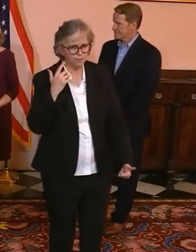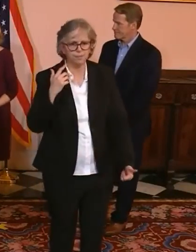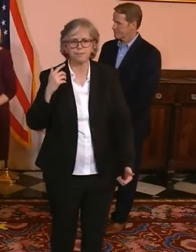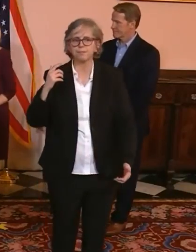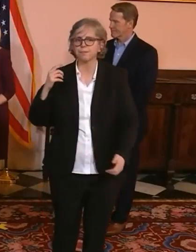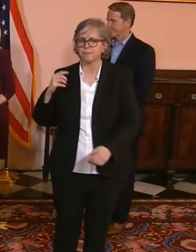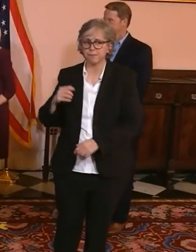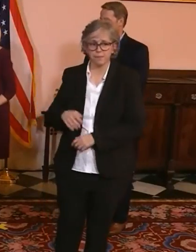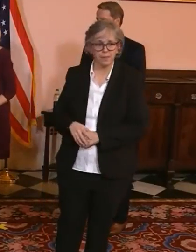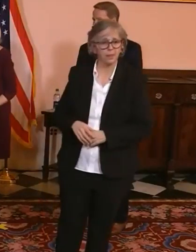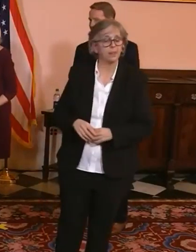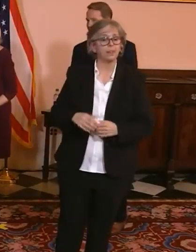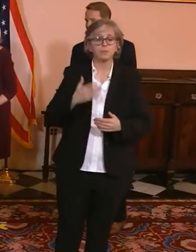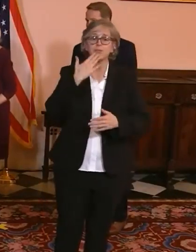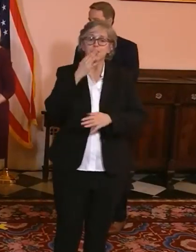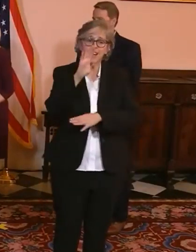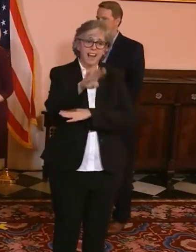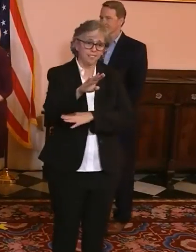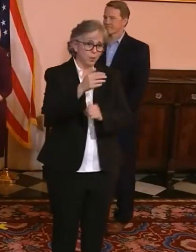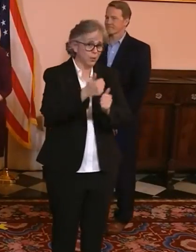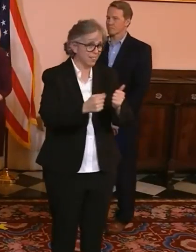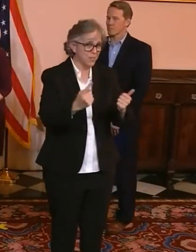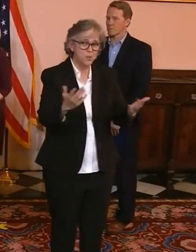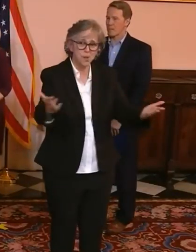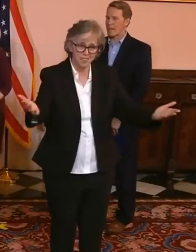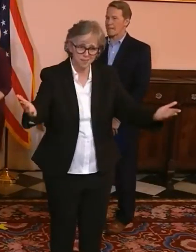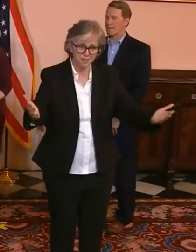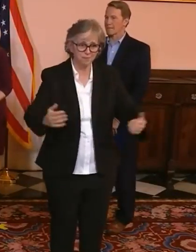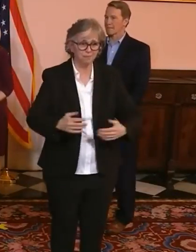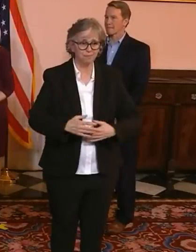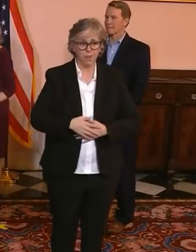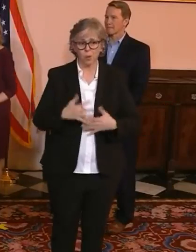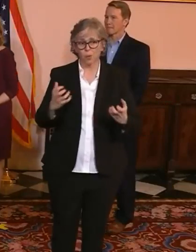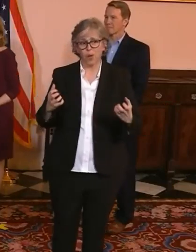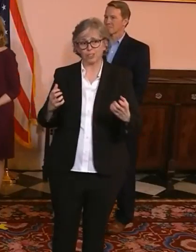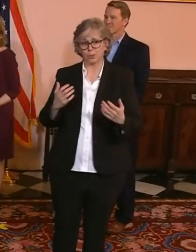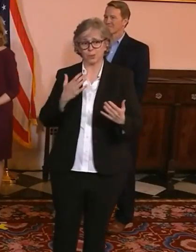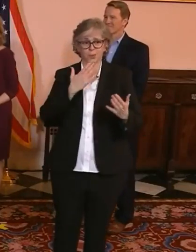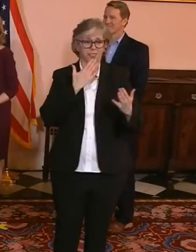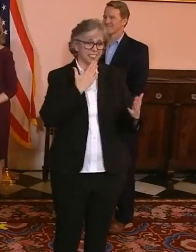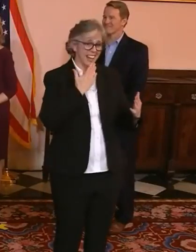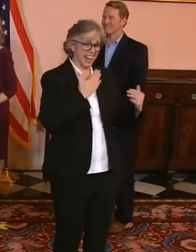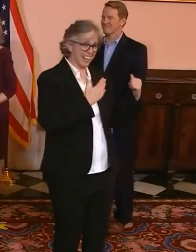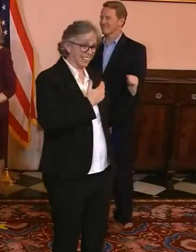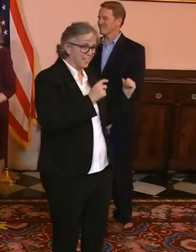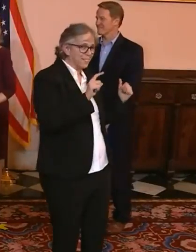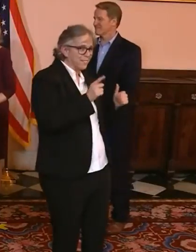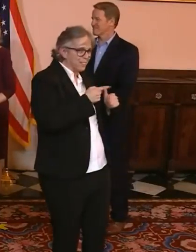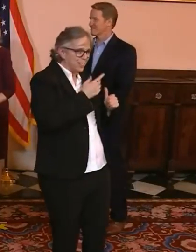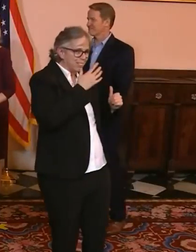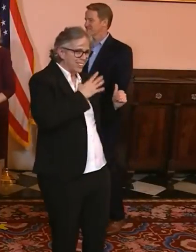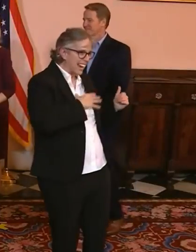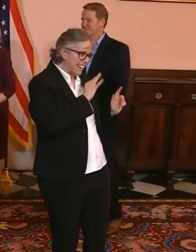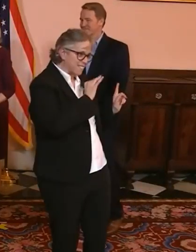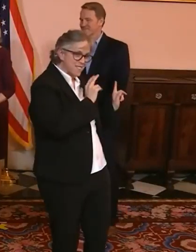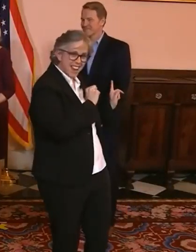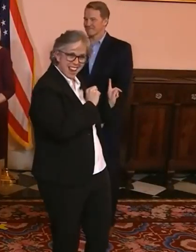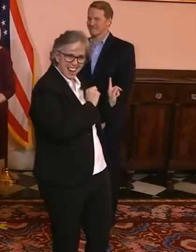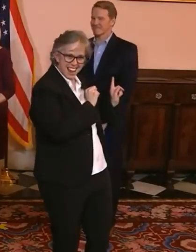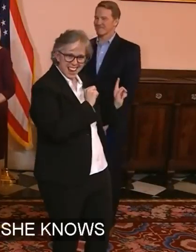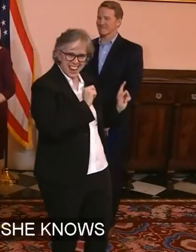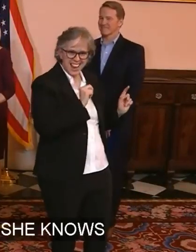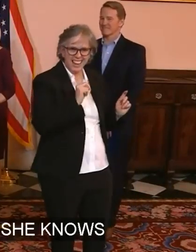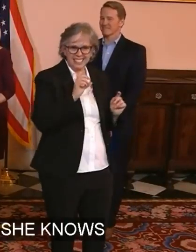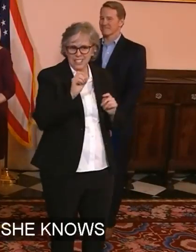Good afternoon, everyone. And I also want to thank First Lady Fran DeWine. She